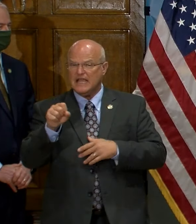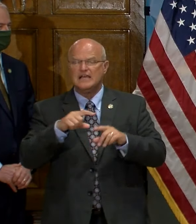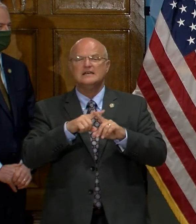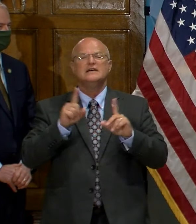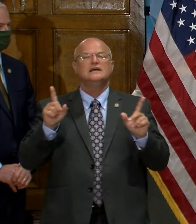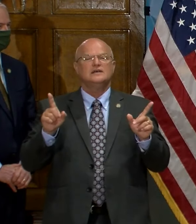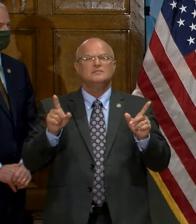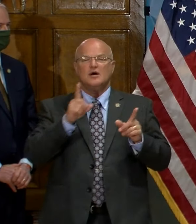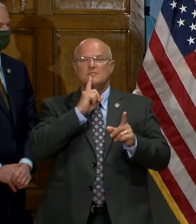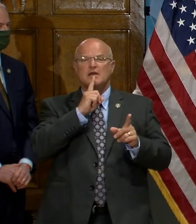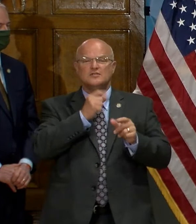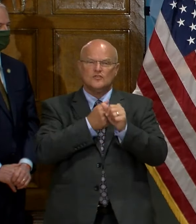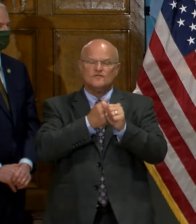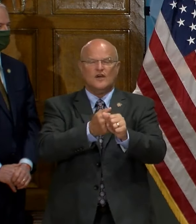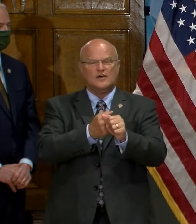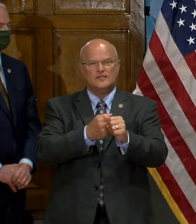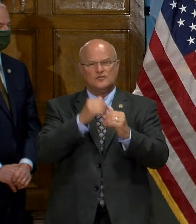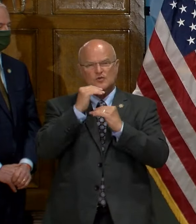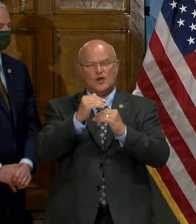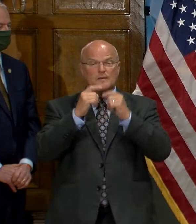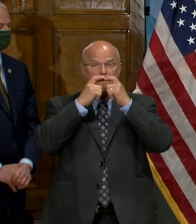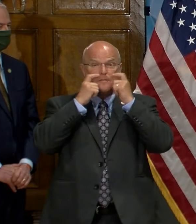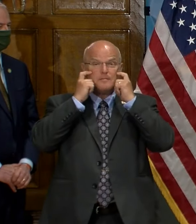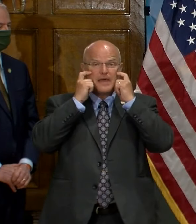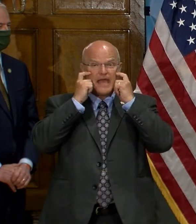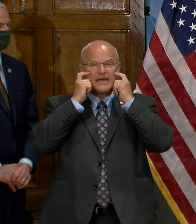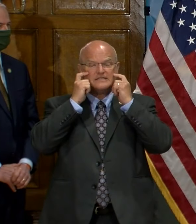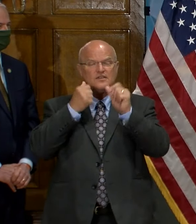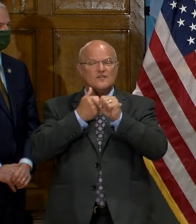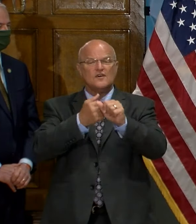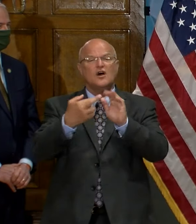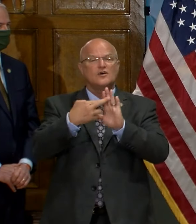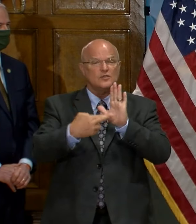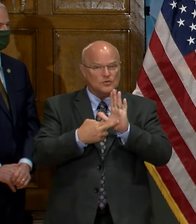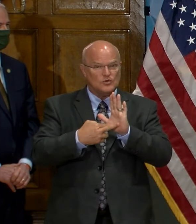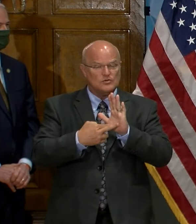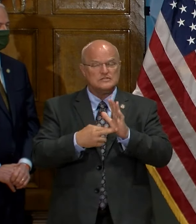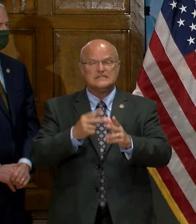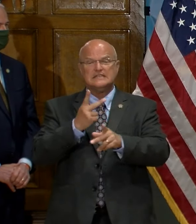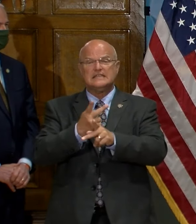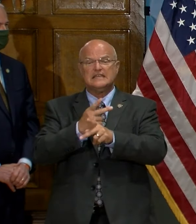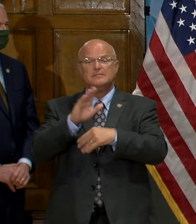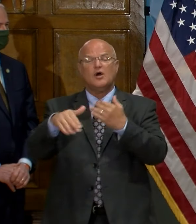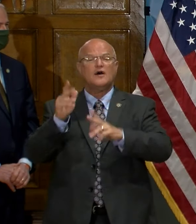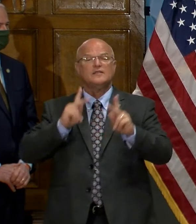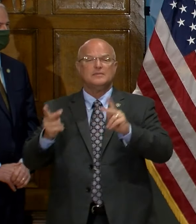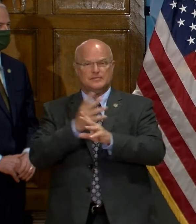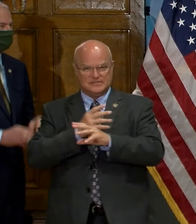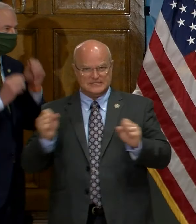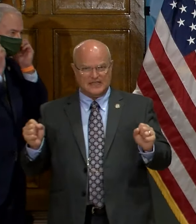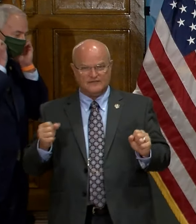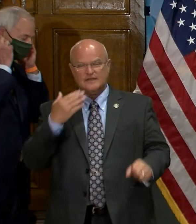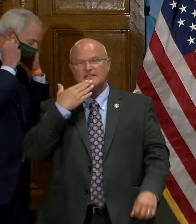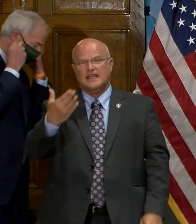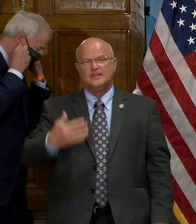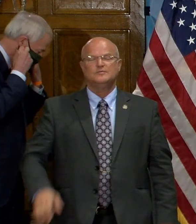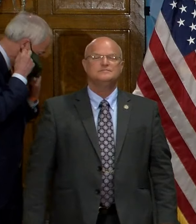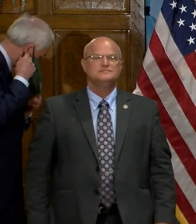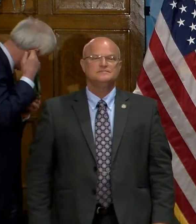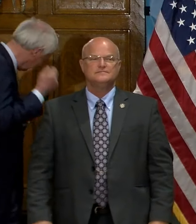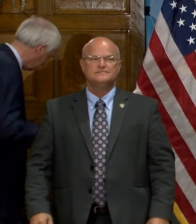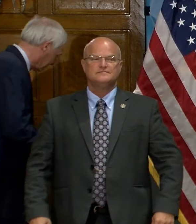but make sure you follow those requirements, wearing the masks, following all the rules to make sure that we can keep all those residents safe. Thank you,